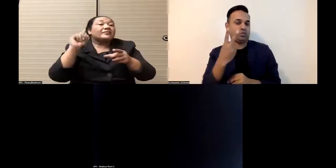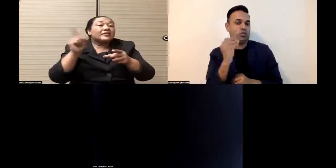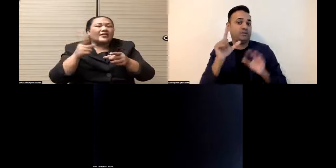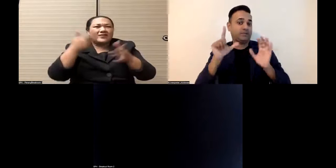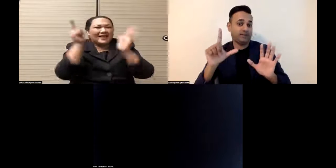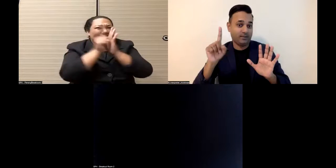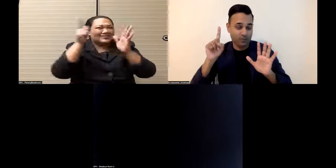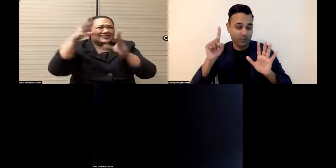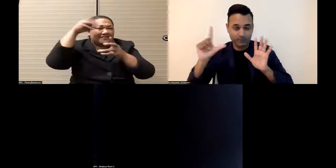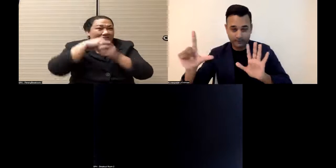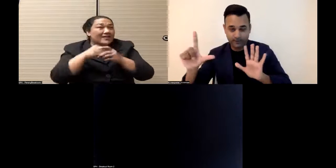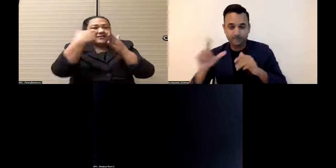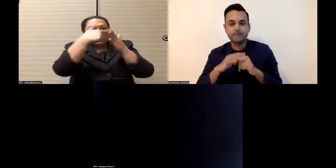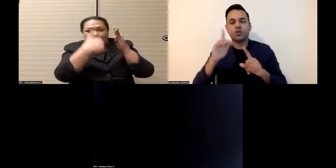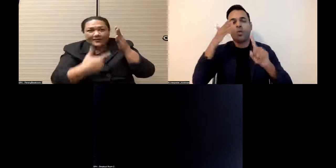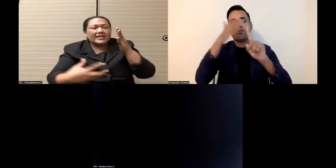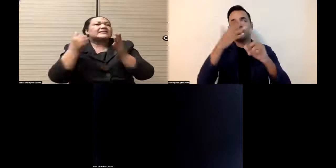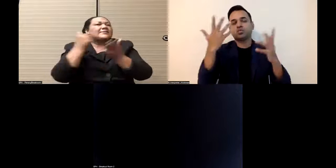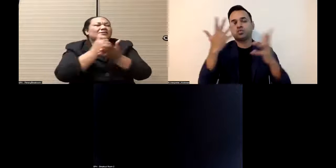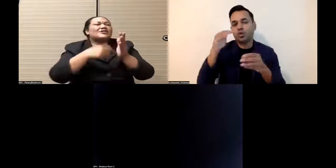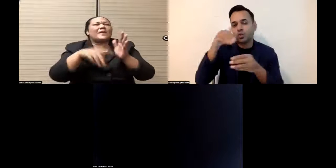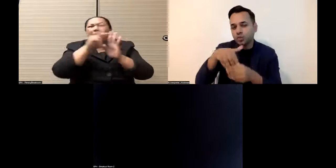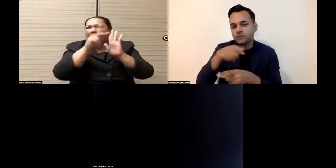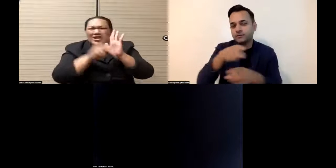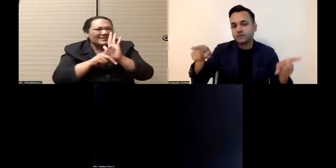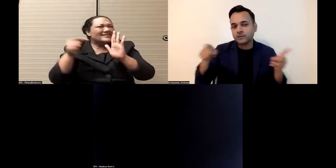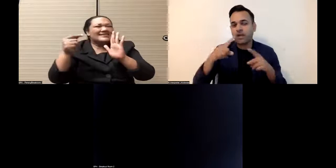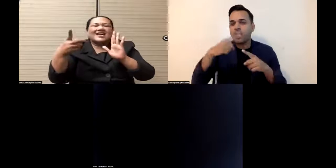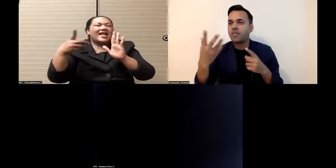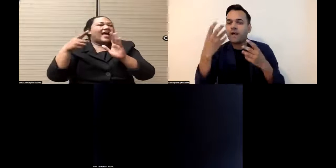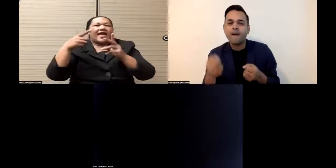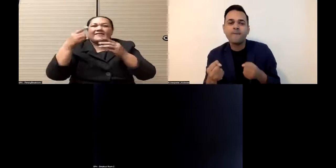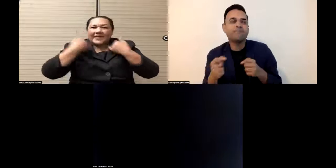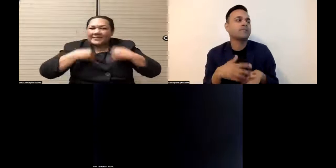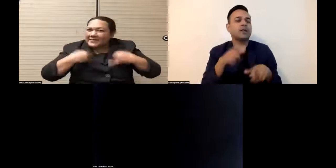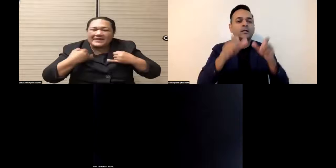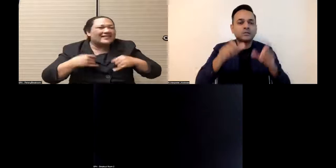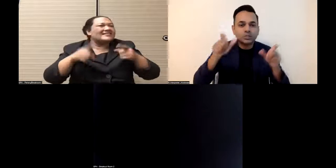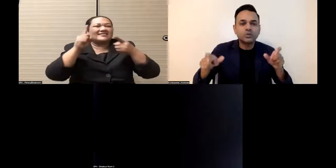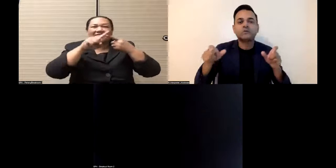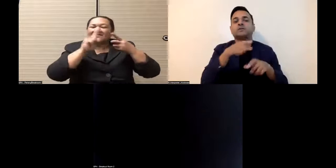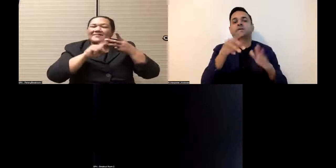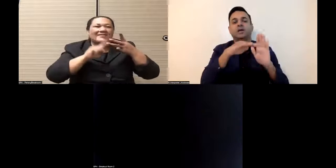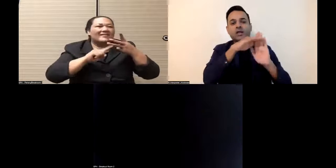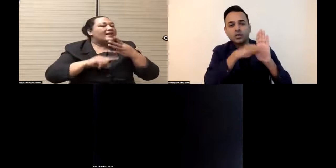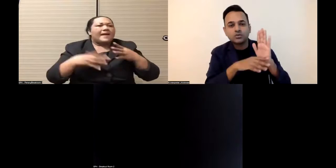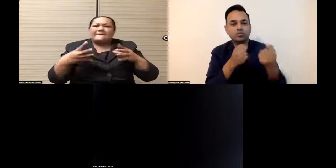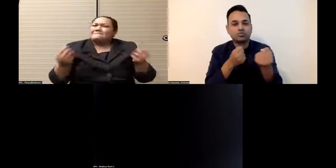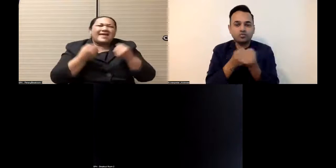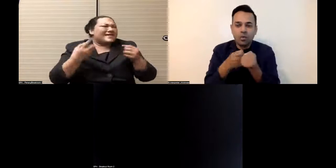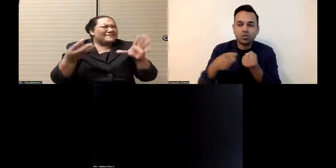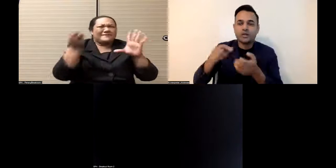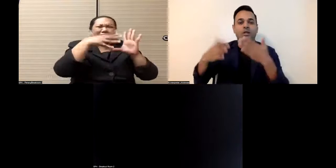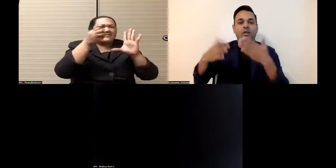support the implementation of that legislation, physical resources such as school buses to make sure students have